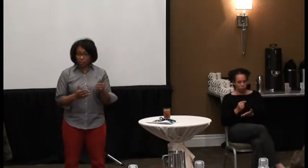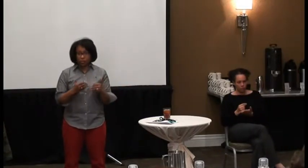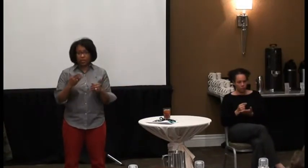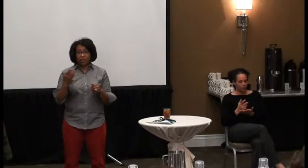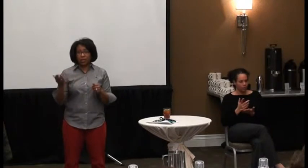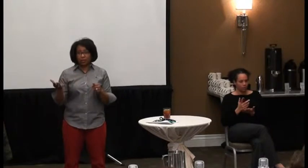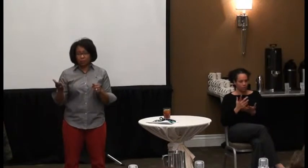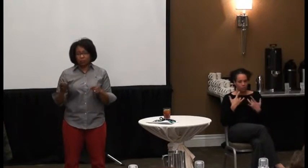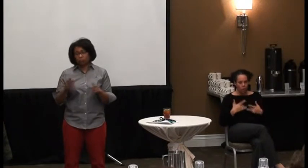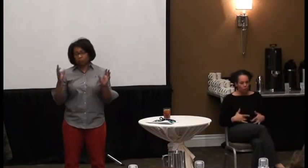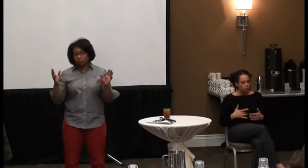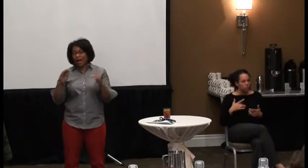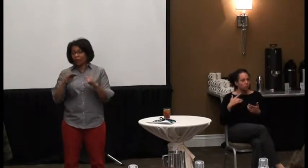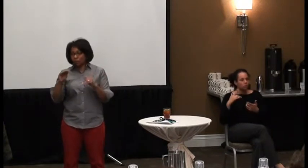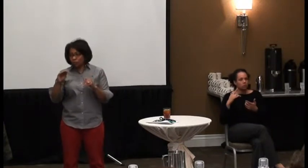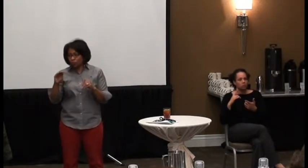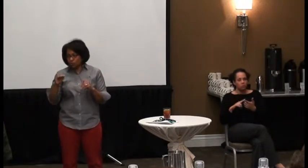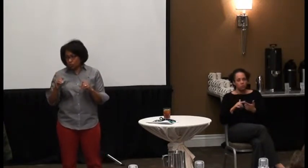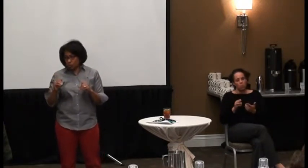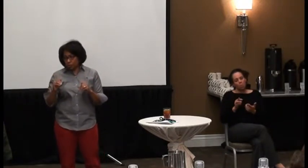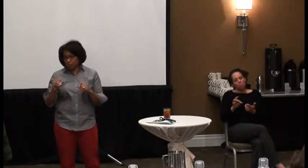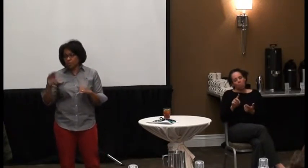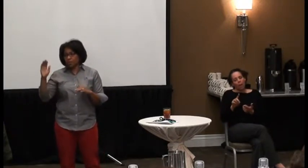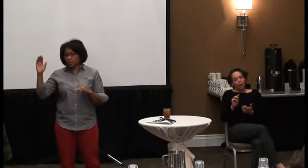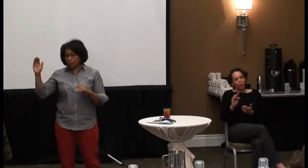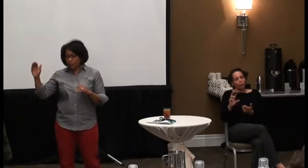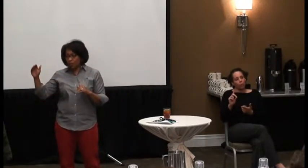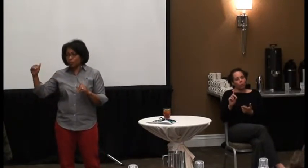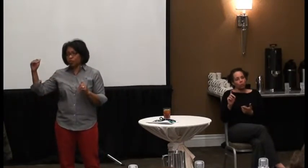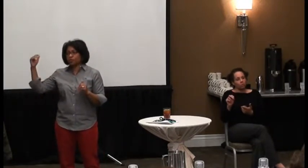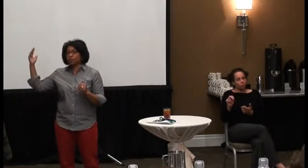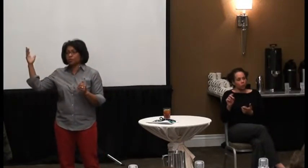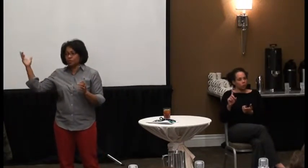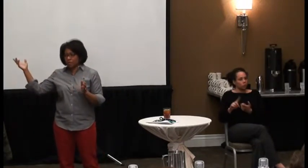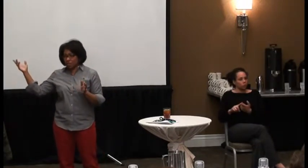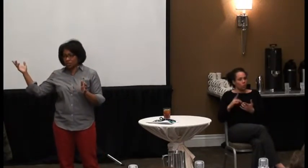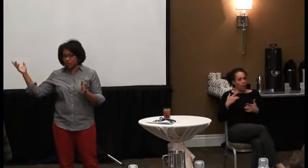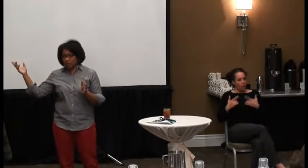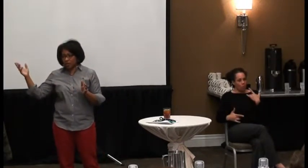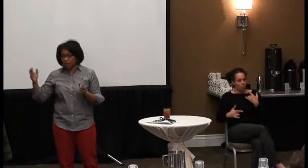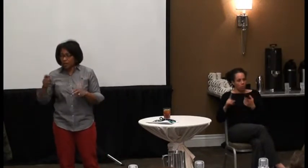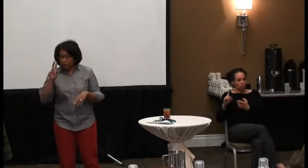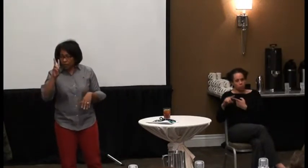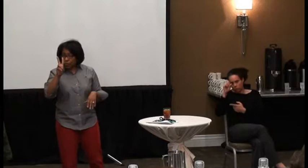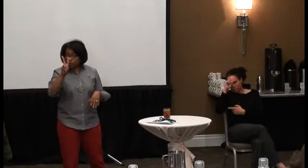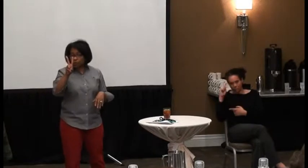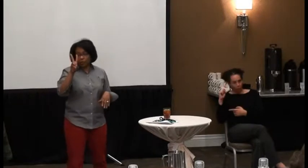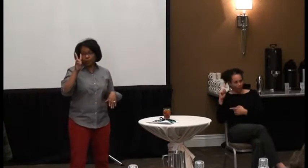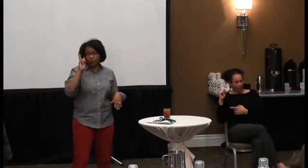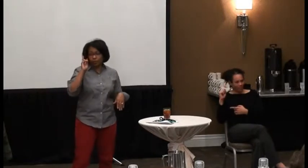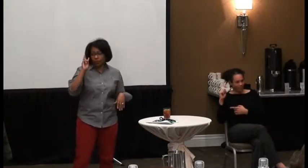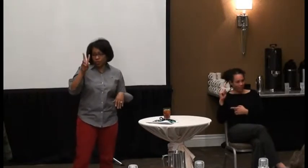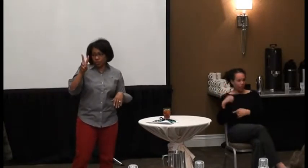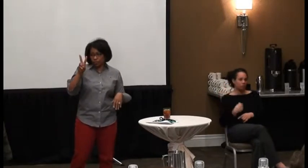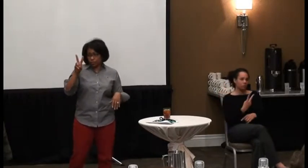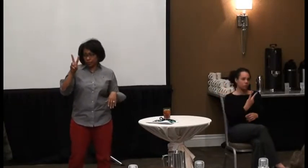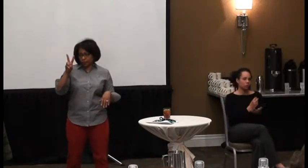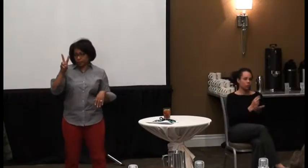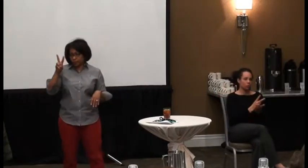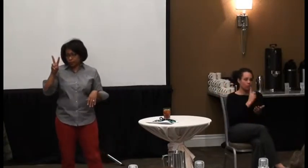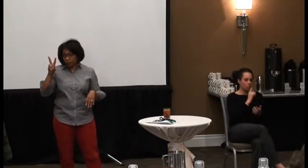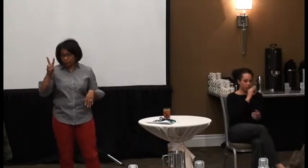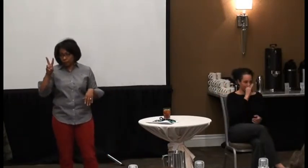depression, to treating milder mood disorders, to the bipolar disorder, to schizophrenia. There are 2 that are approved for